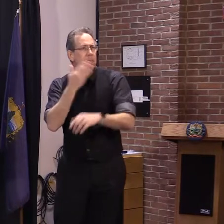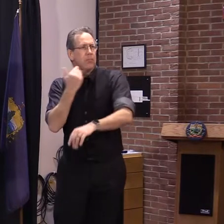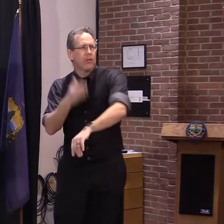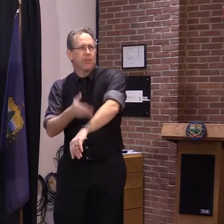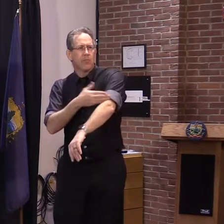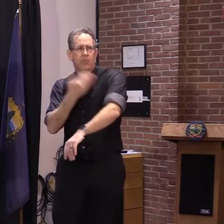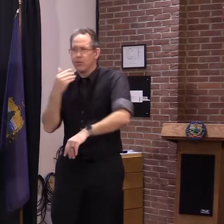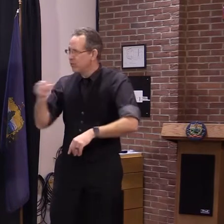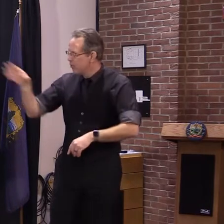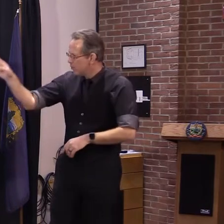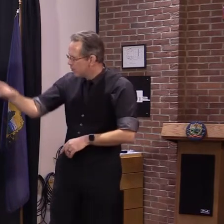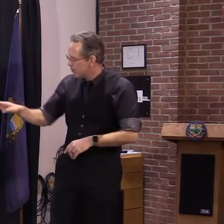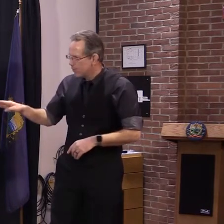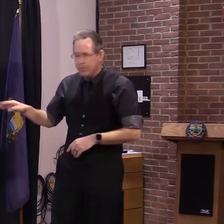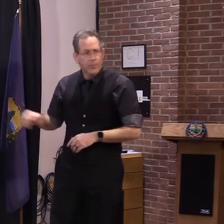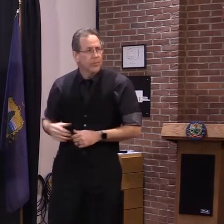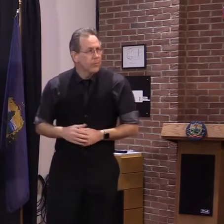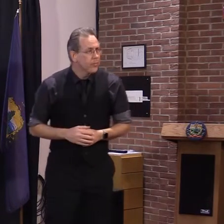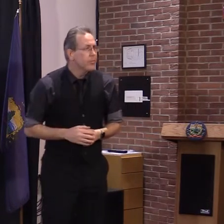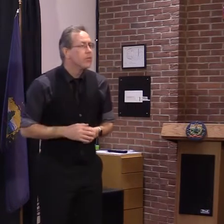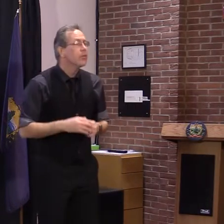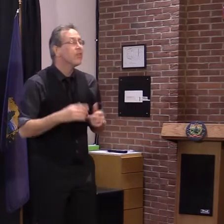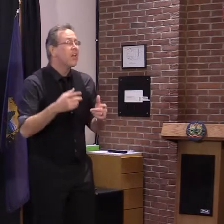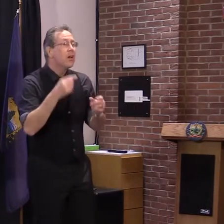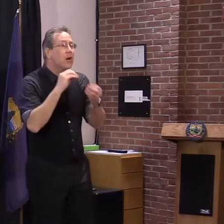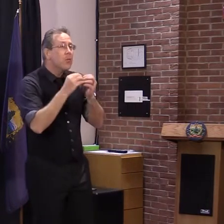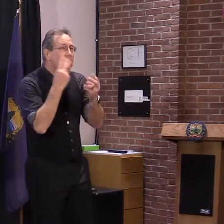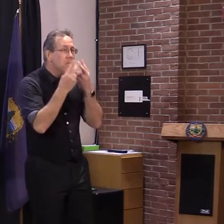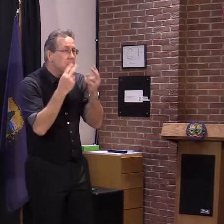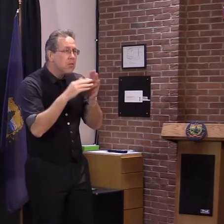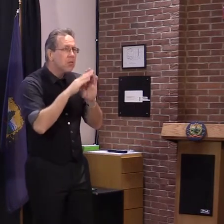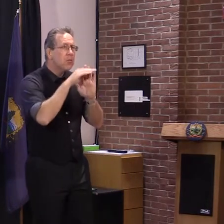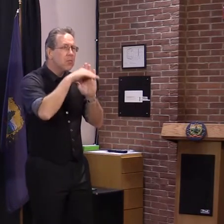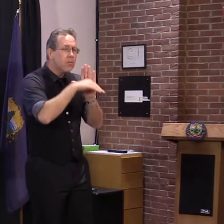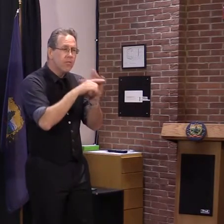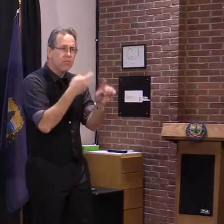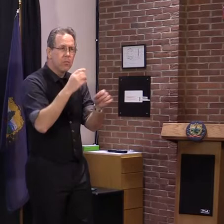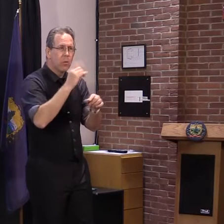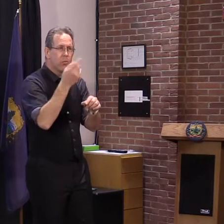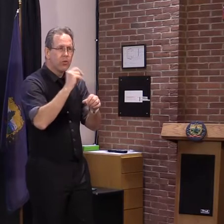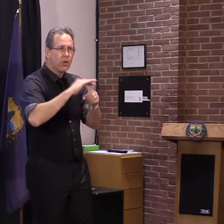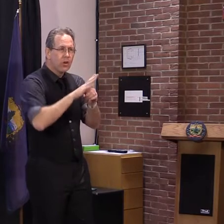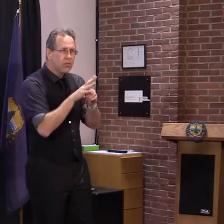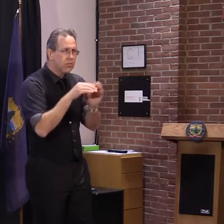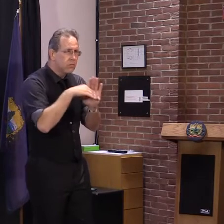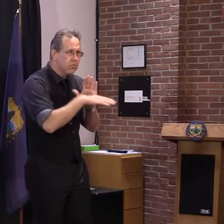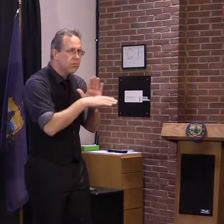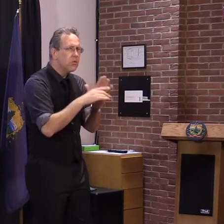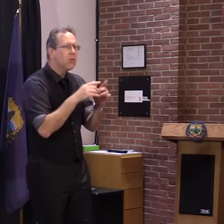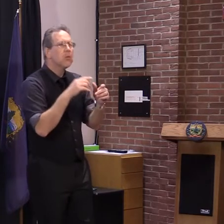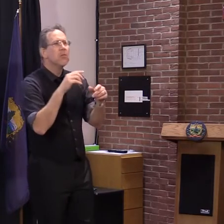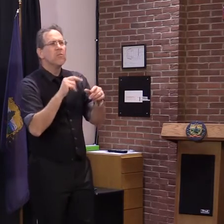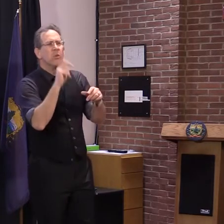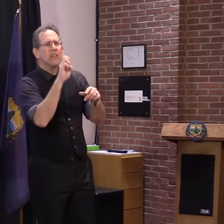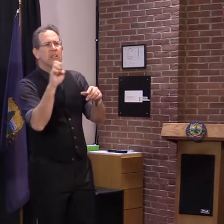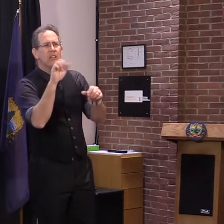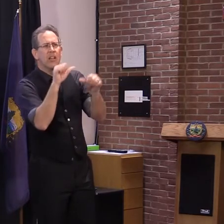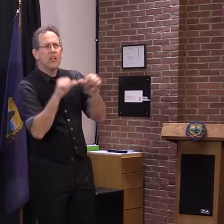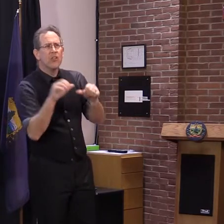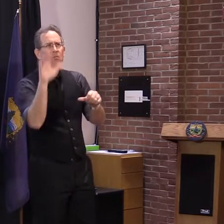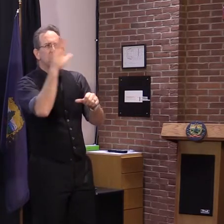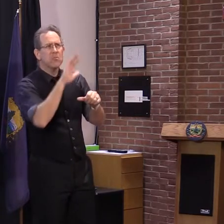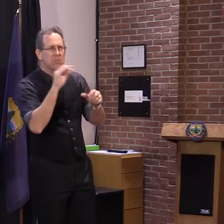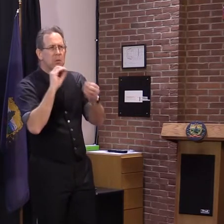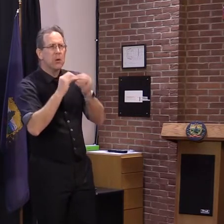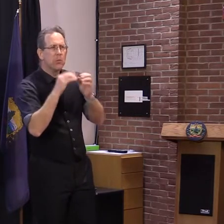that the trends we're seeing here in Vermont are not just localized in Vermont, but they're broad regional trends and improvement. So looking at our modeling slide, we